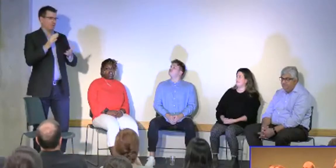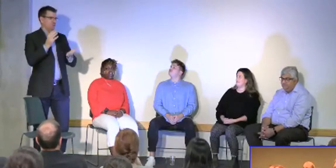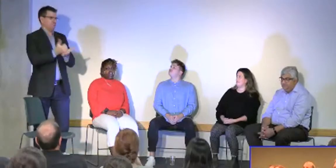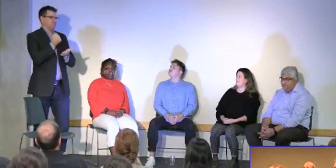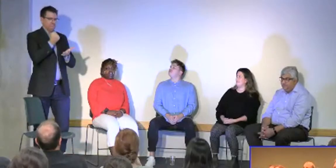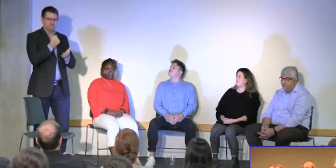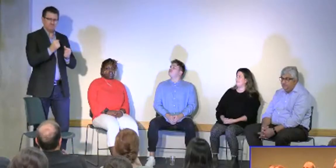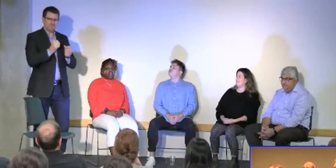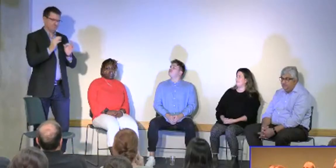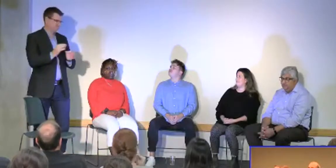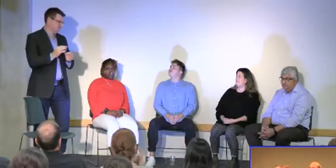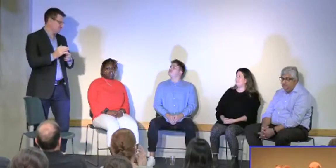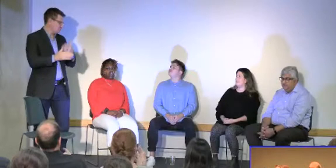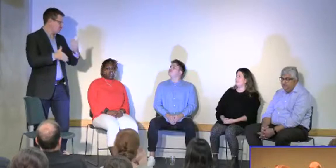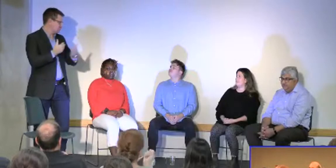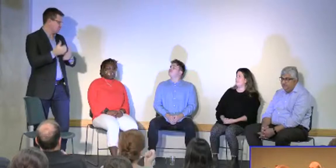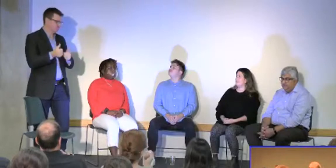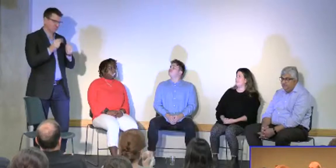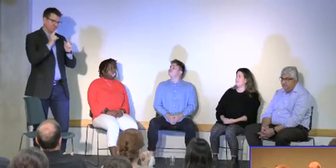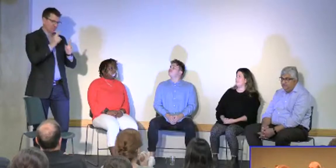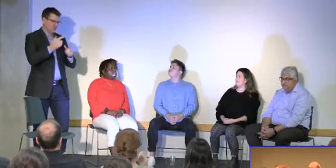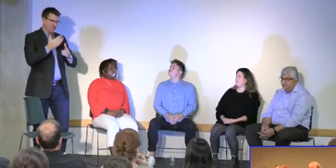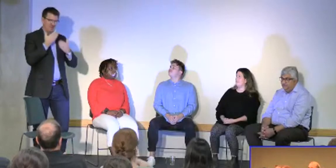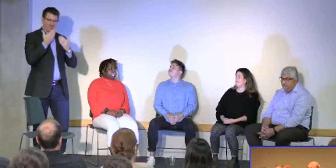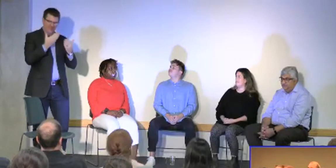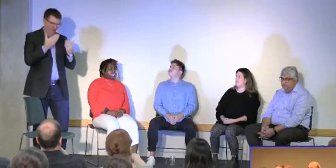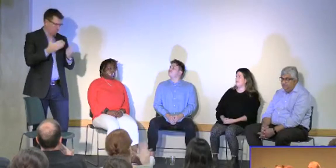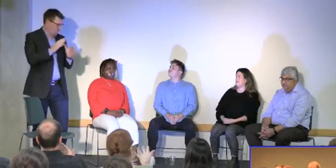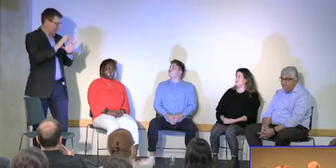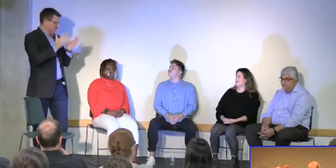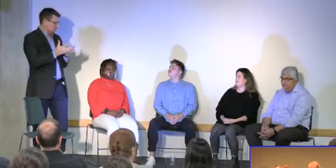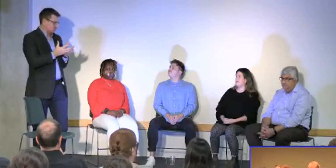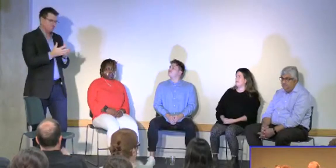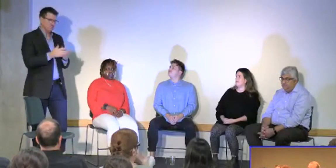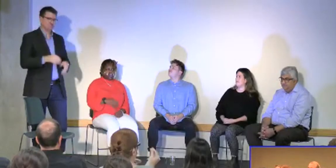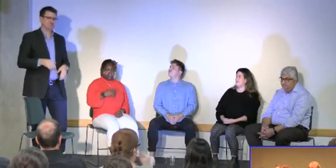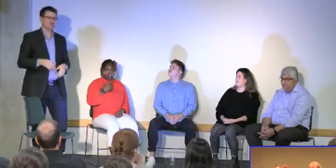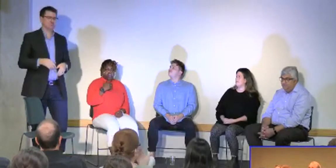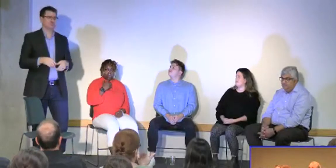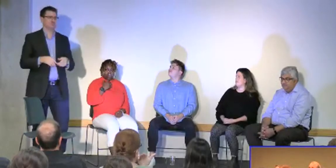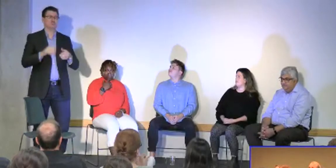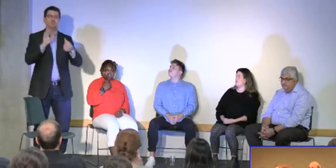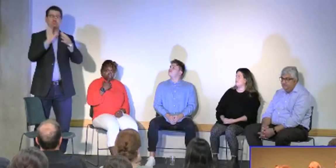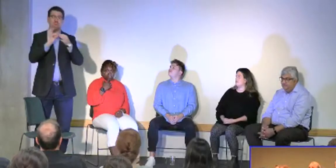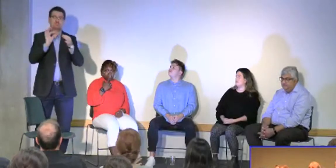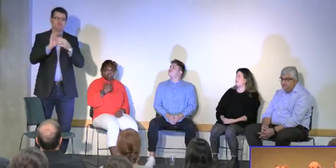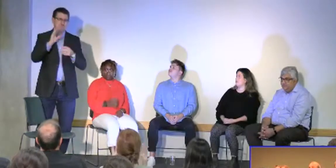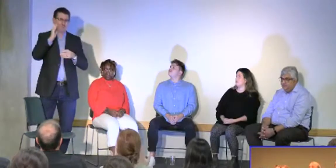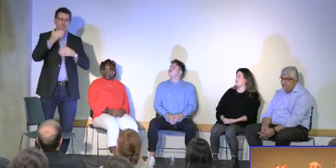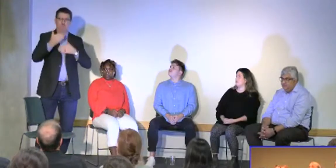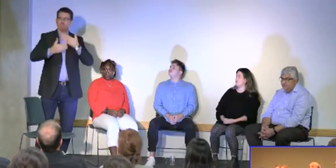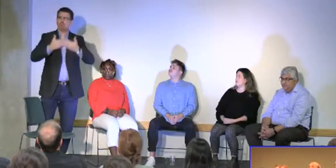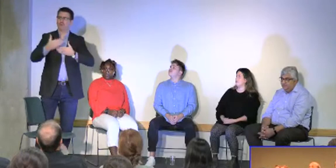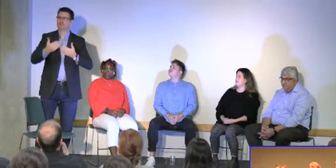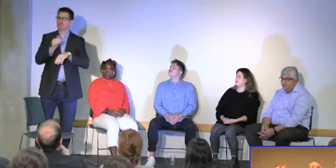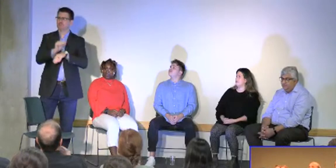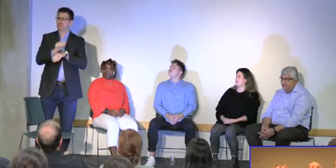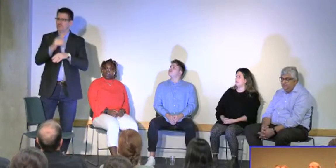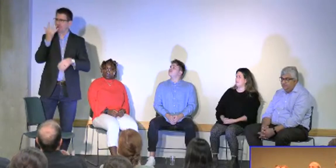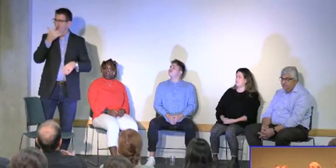events here. The Nisars moved here just a couple of months ago, and we're really happy to have him on our panel this evening. So